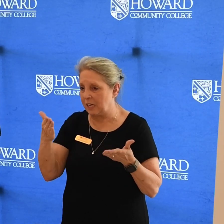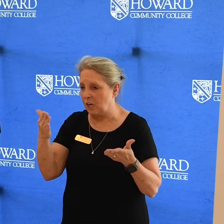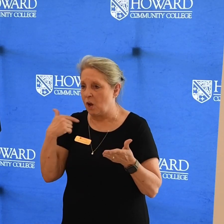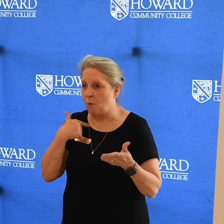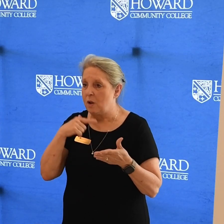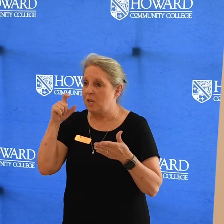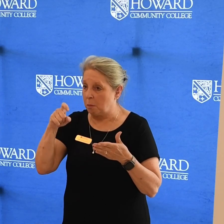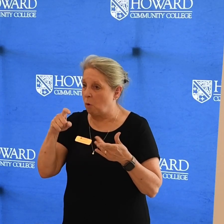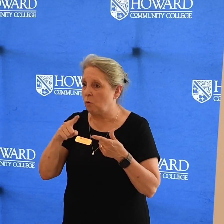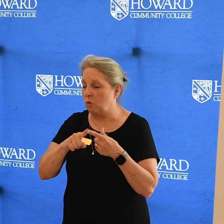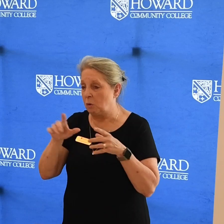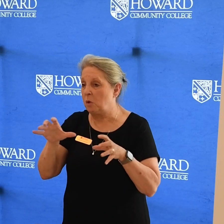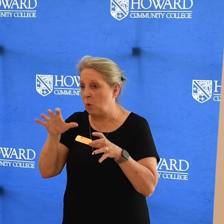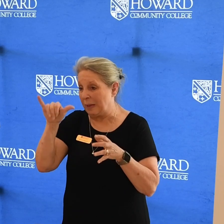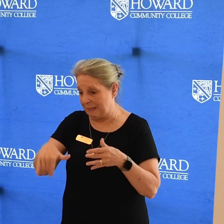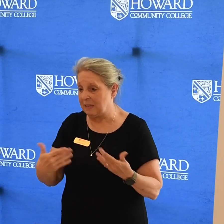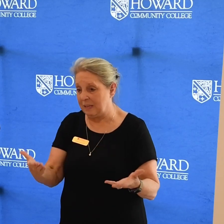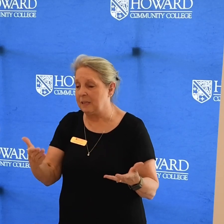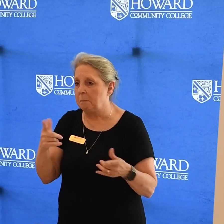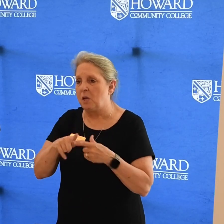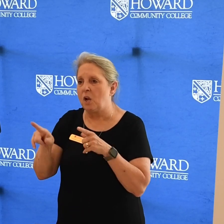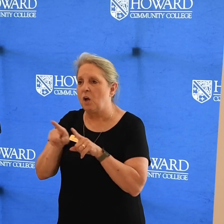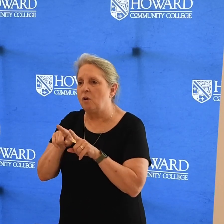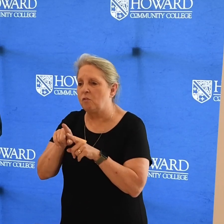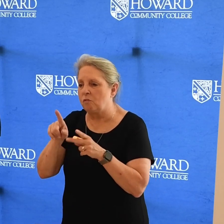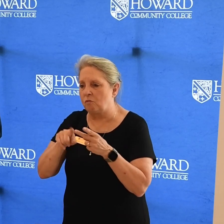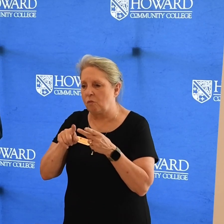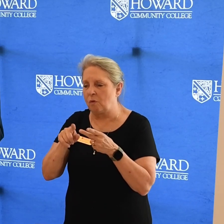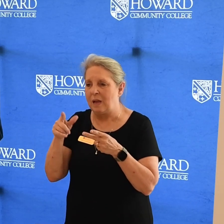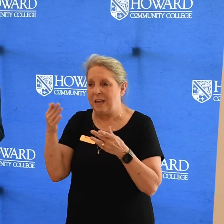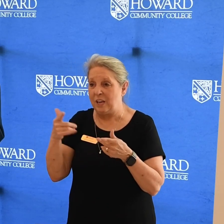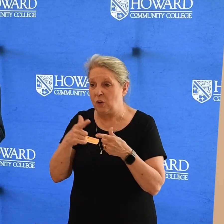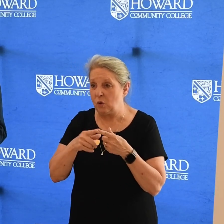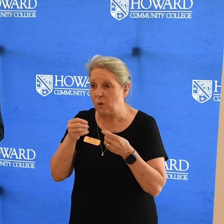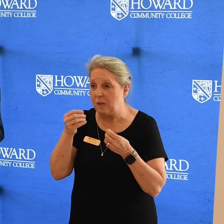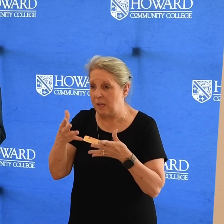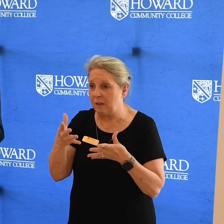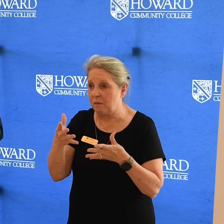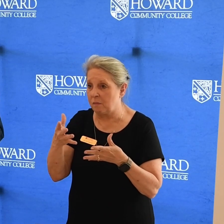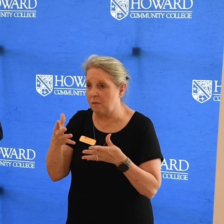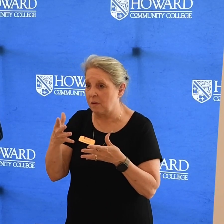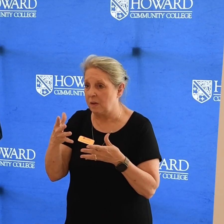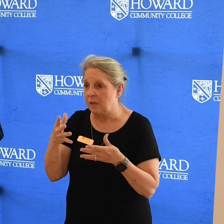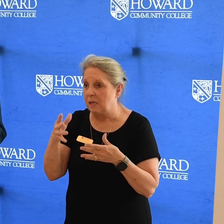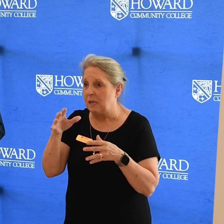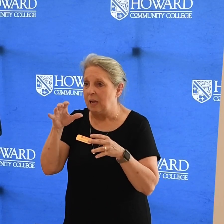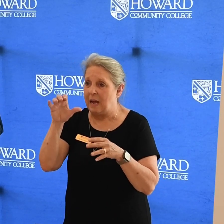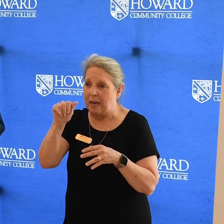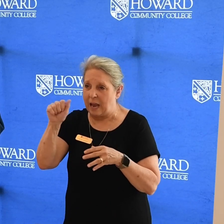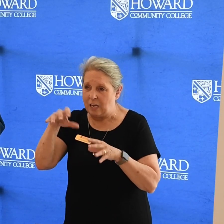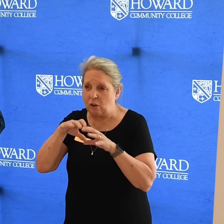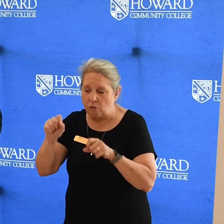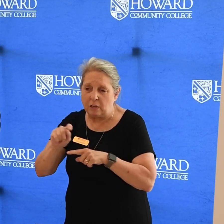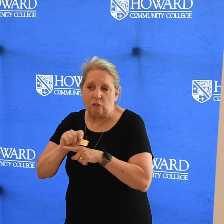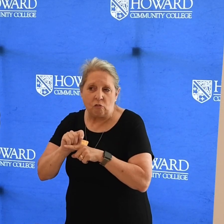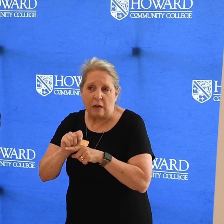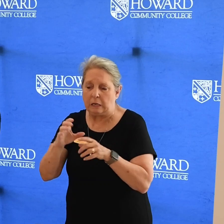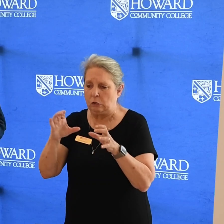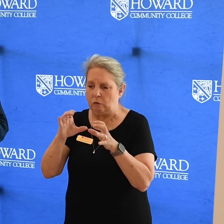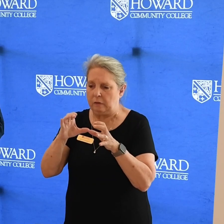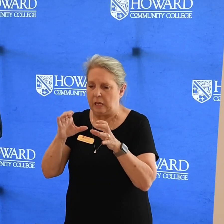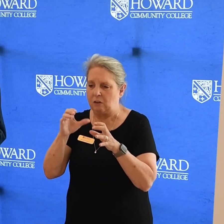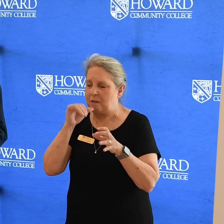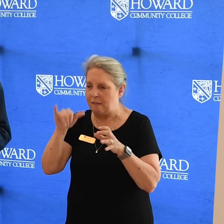what we are supposed to be doing. But number two, we're not just here to give and provide associate degrees or training or